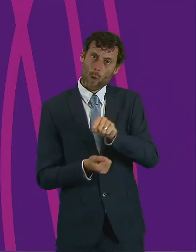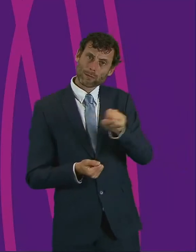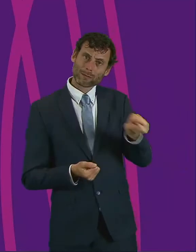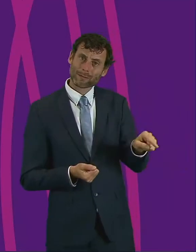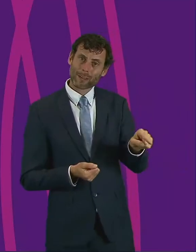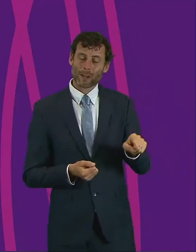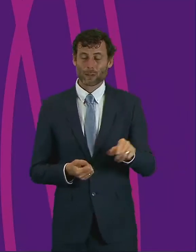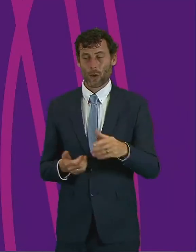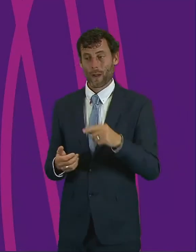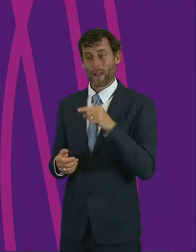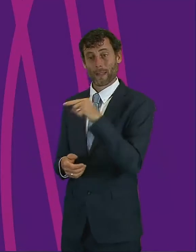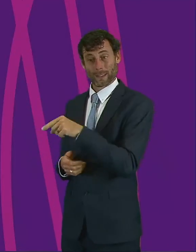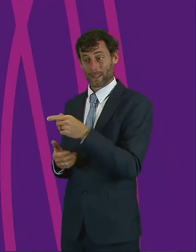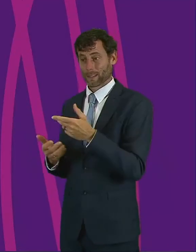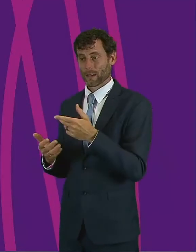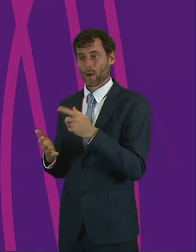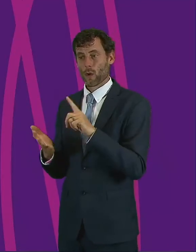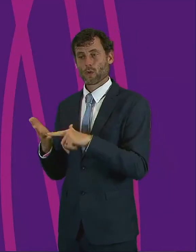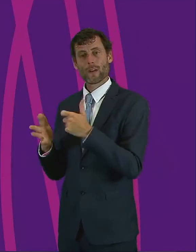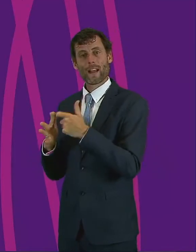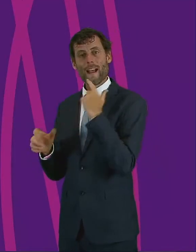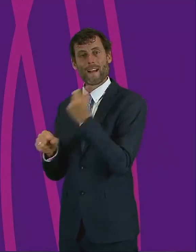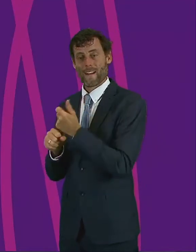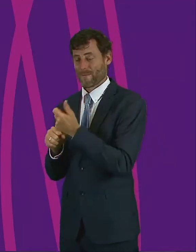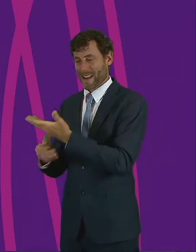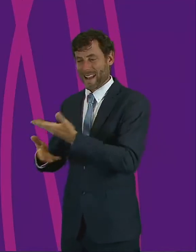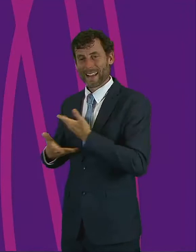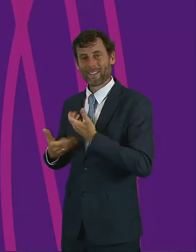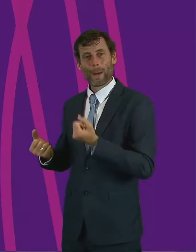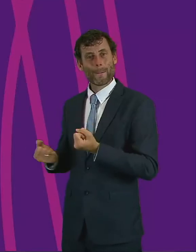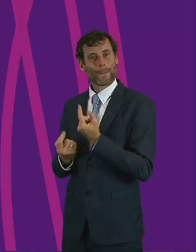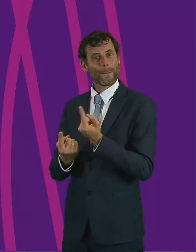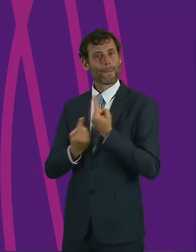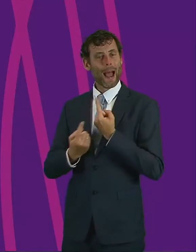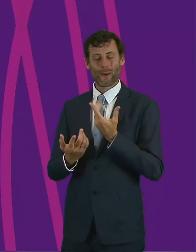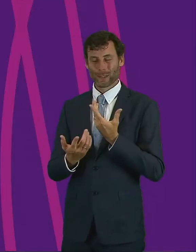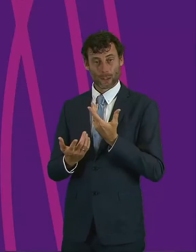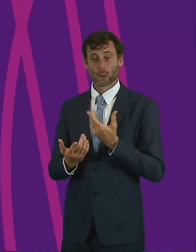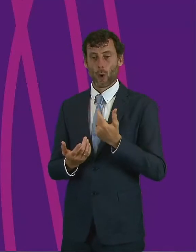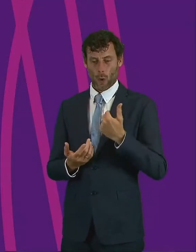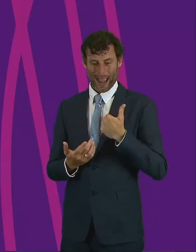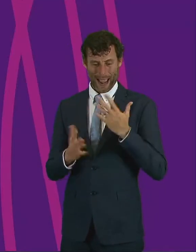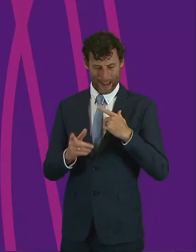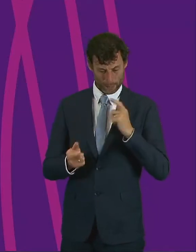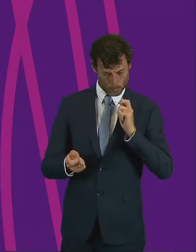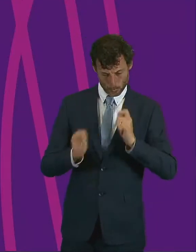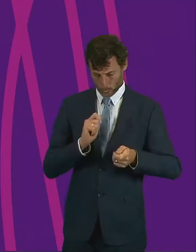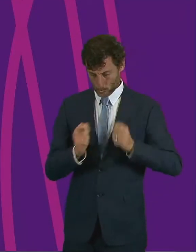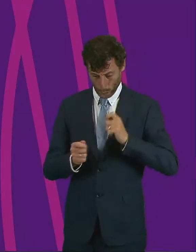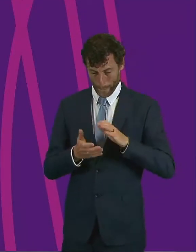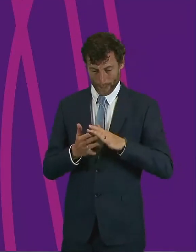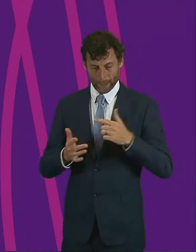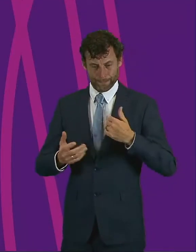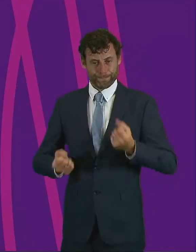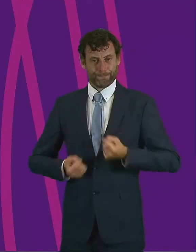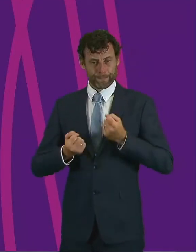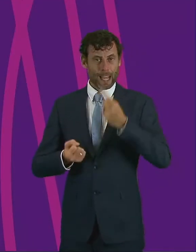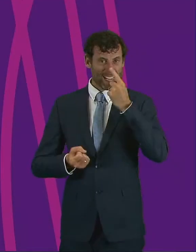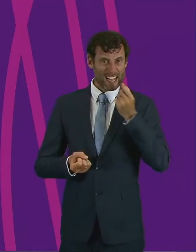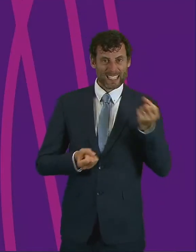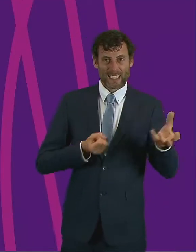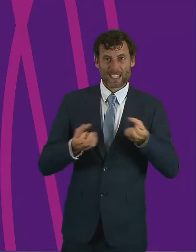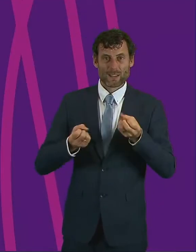devolved administrations. The Chancellor's announcement of support for the economy and jobs yesterday resulted in just £21 million